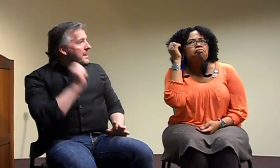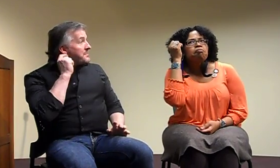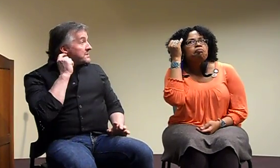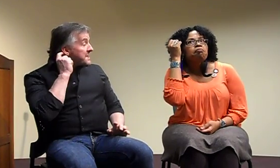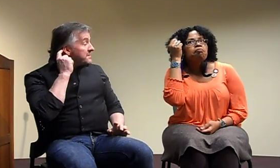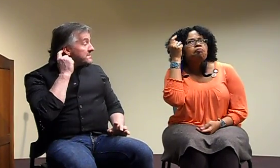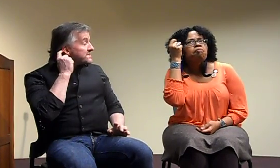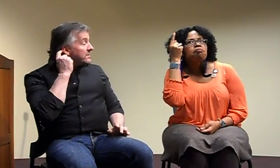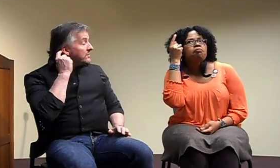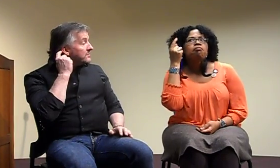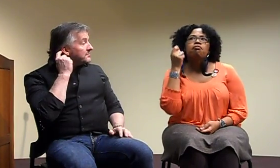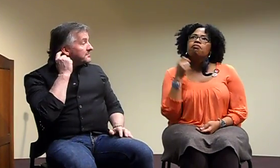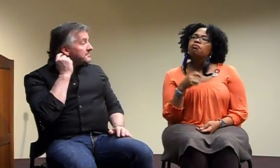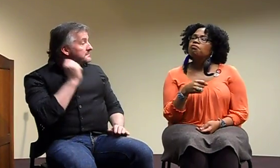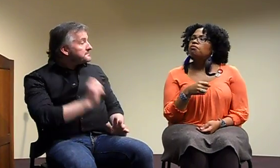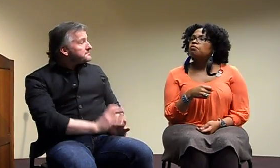about 10 years ago